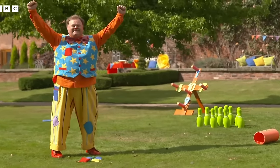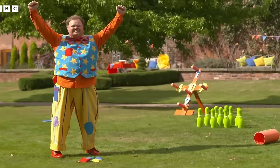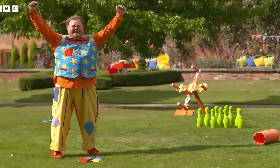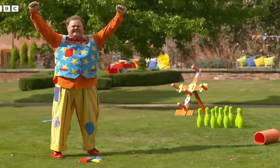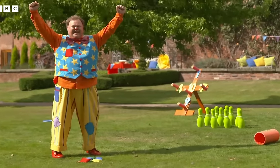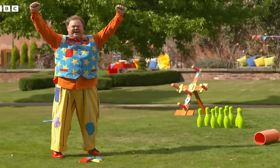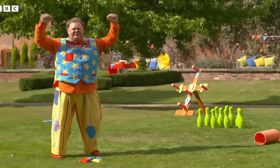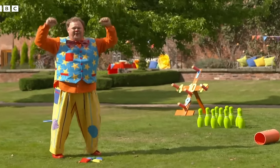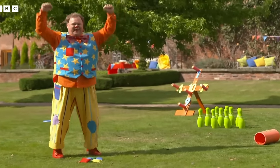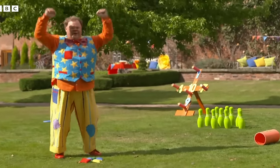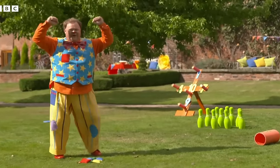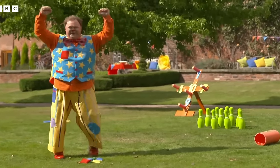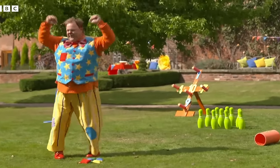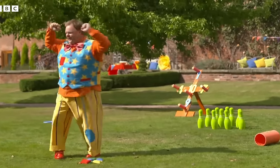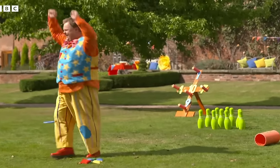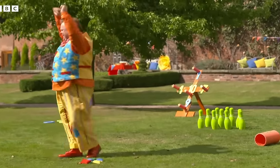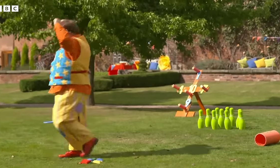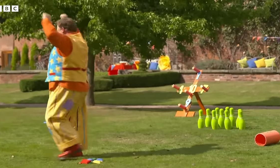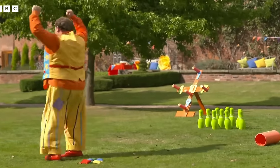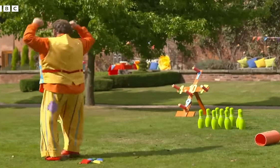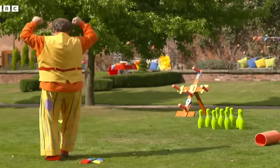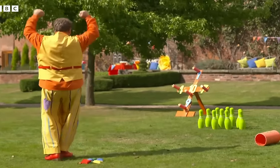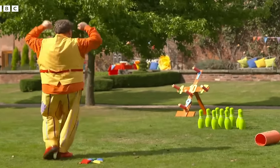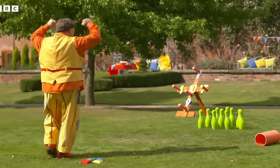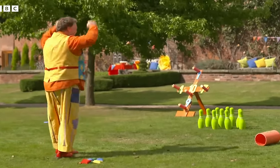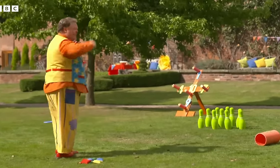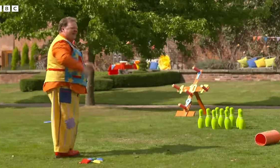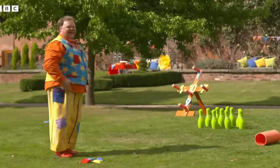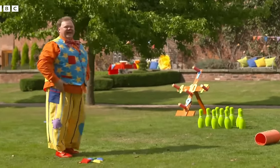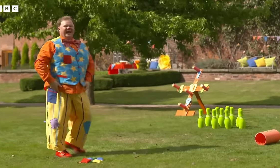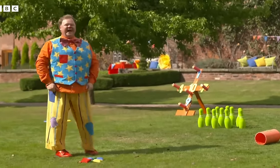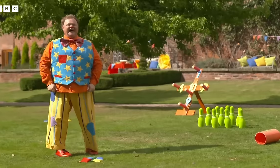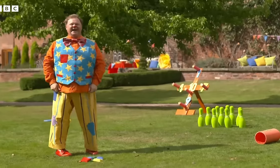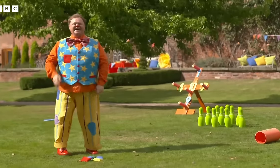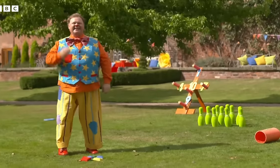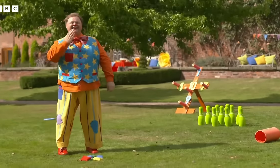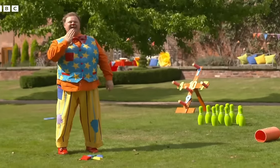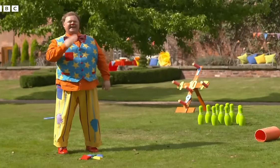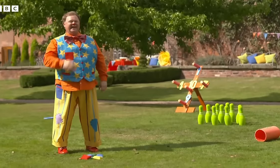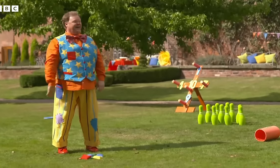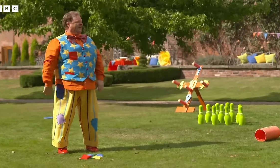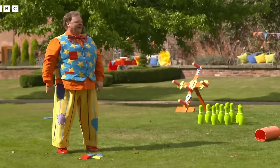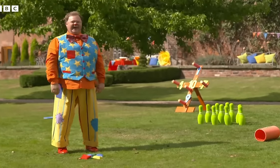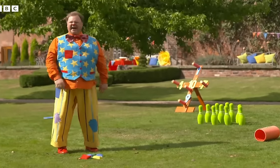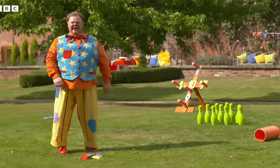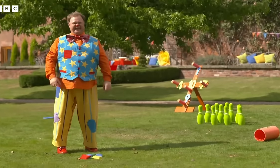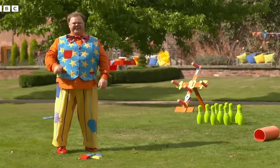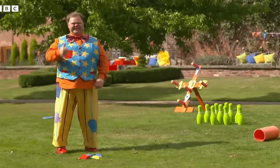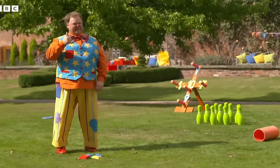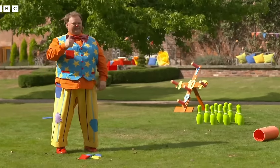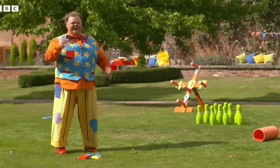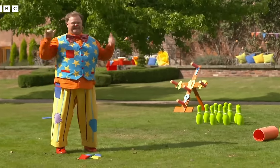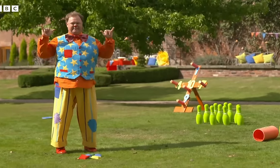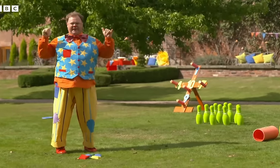In myself. Woohoo! Well done, Mr. Tumble. Oh, thank you. Oh, this is the best